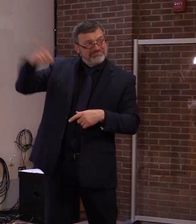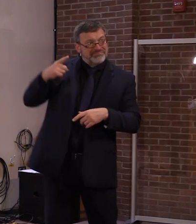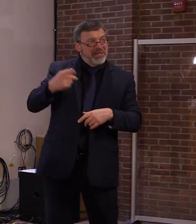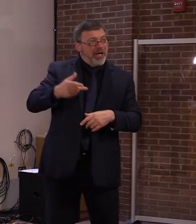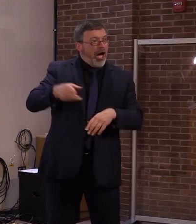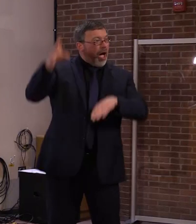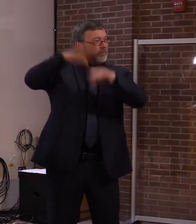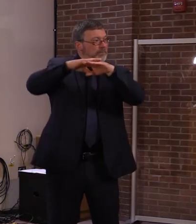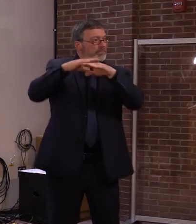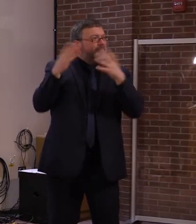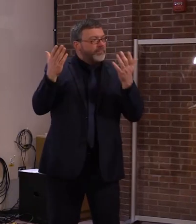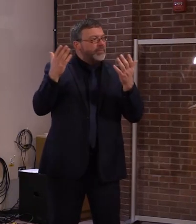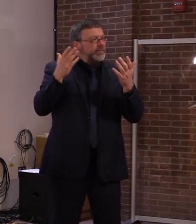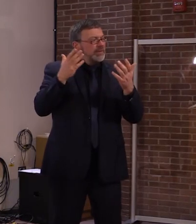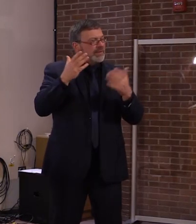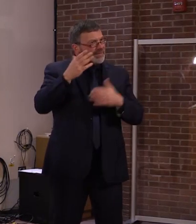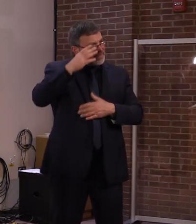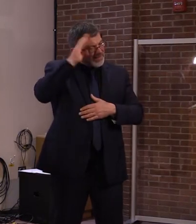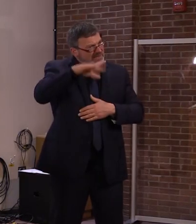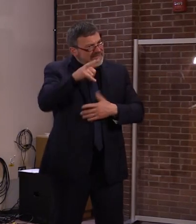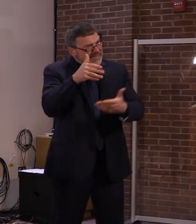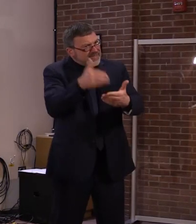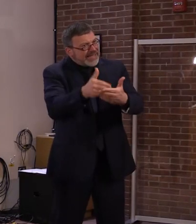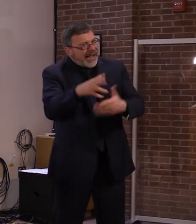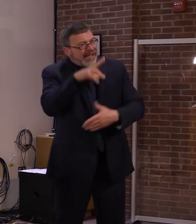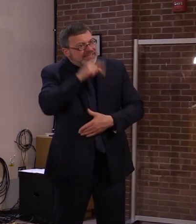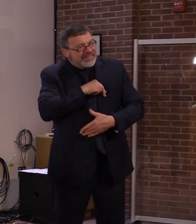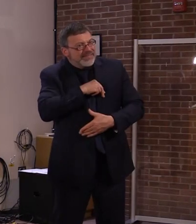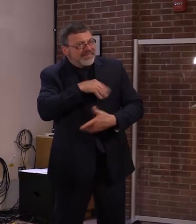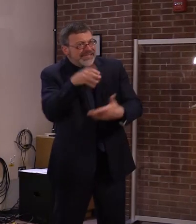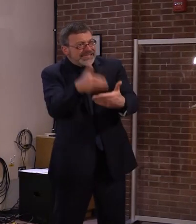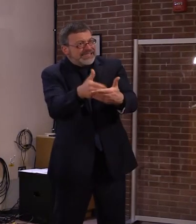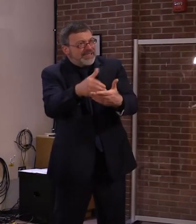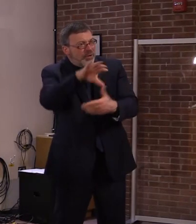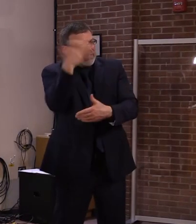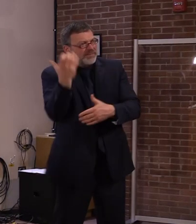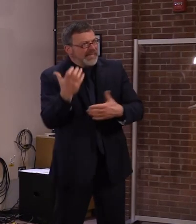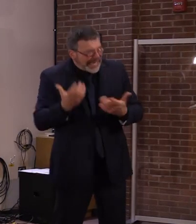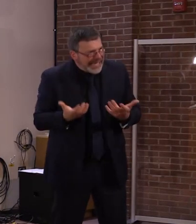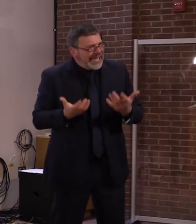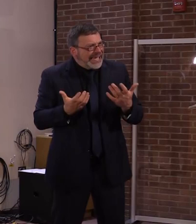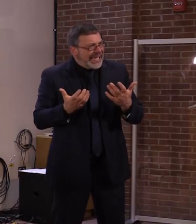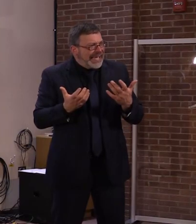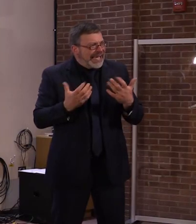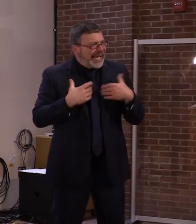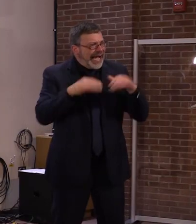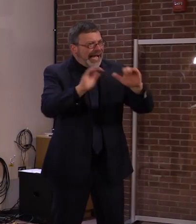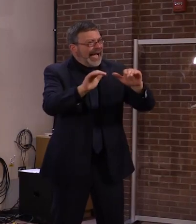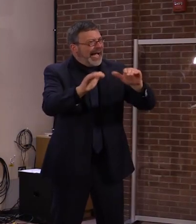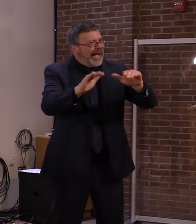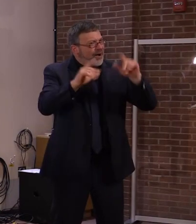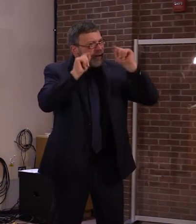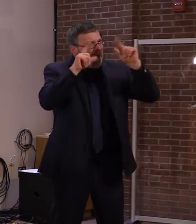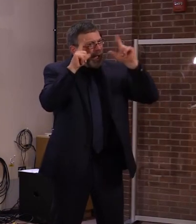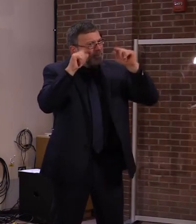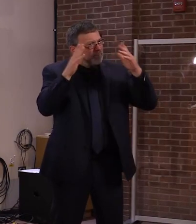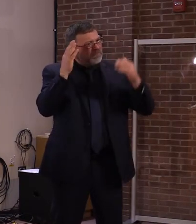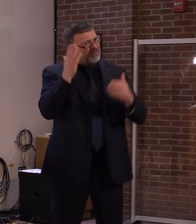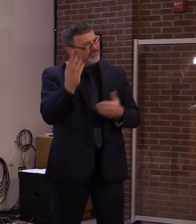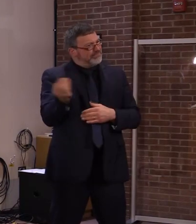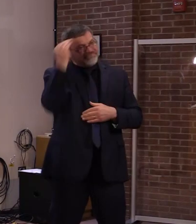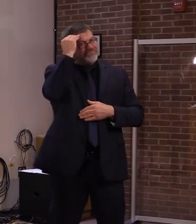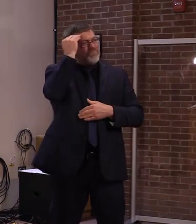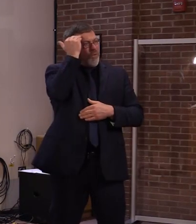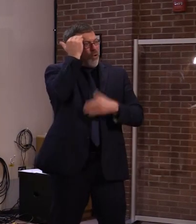holiday season. So wanting to get that down as best we can. Looking geographically, as we look across